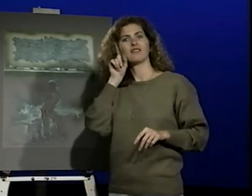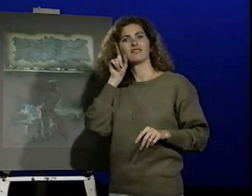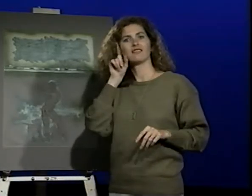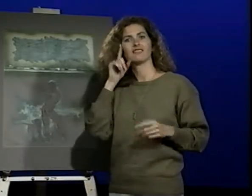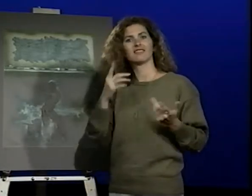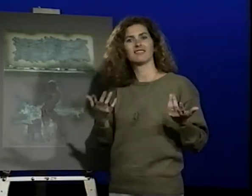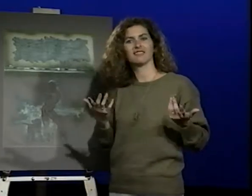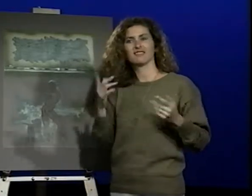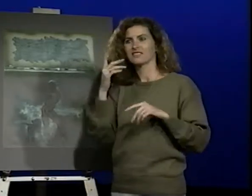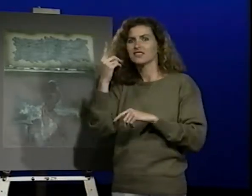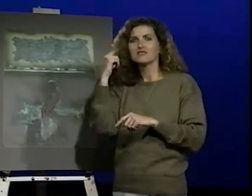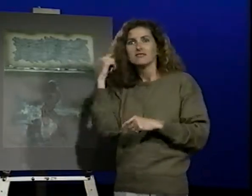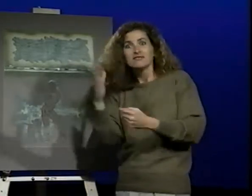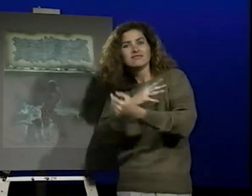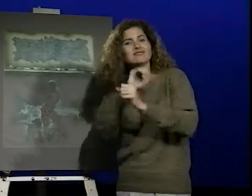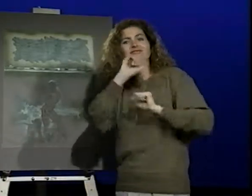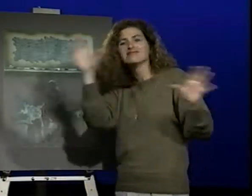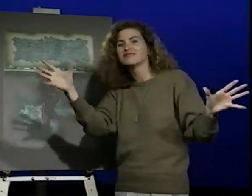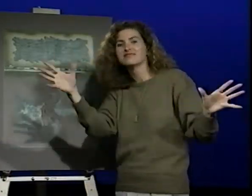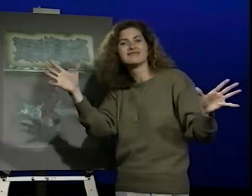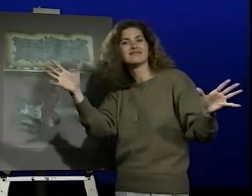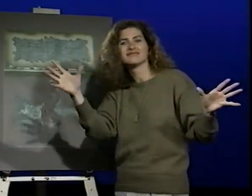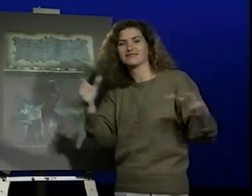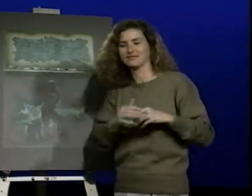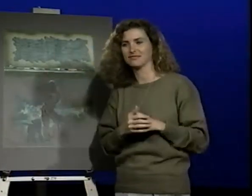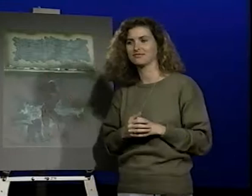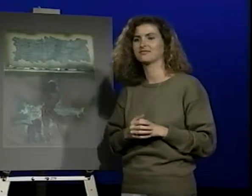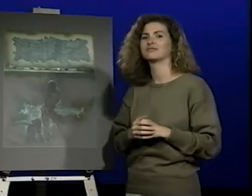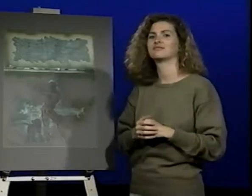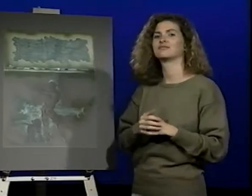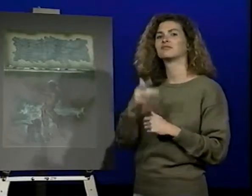And this is his expression of being deaf and not hearing music.